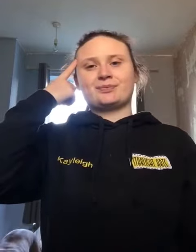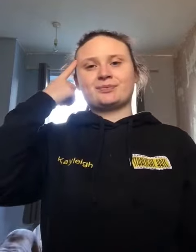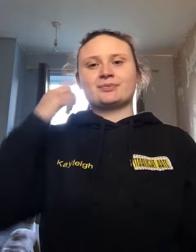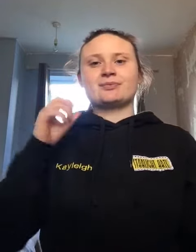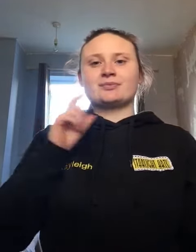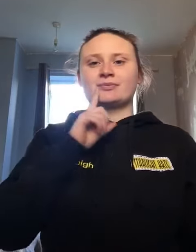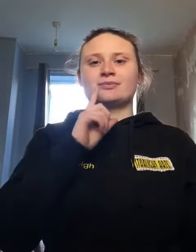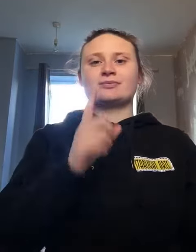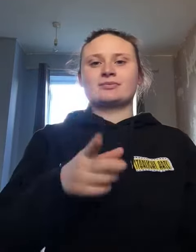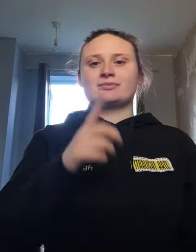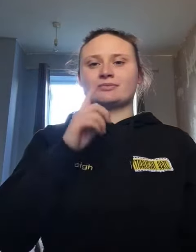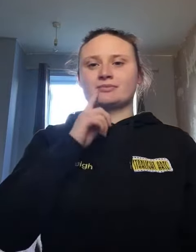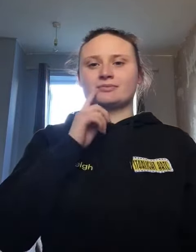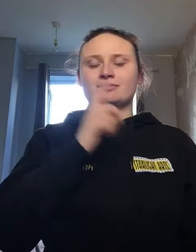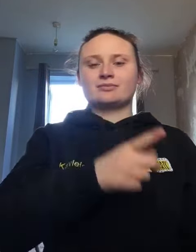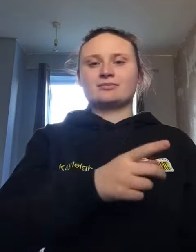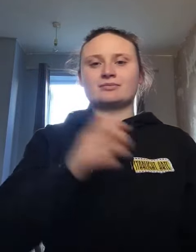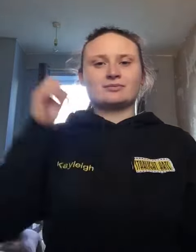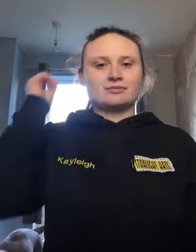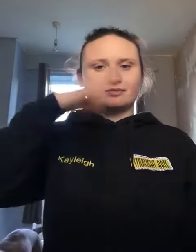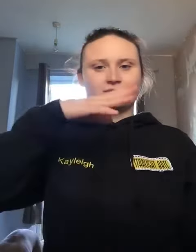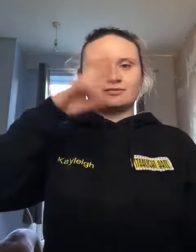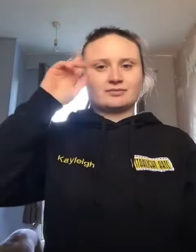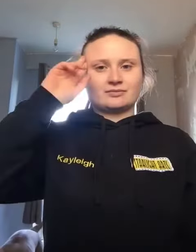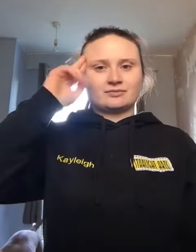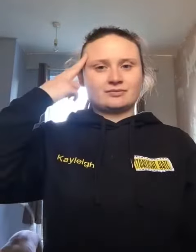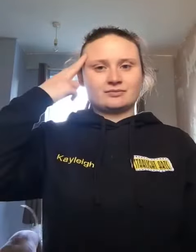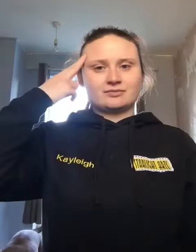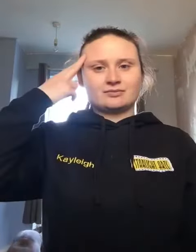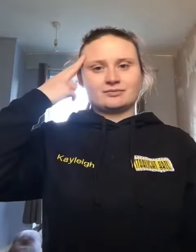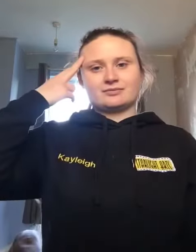They can say, they can say we've lost our minds.